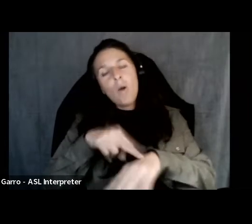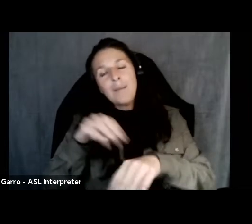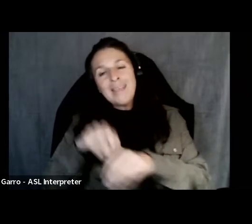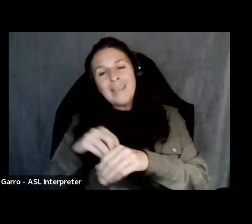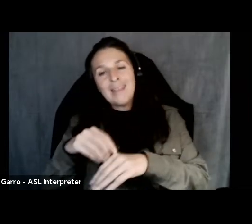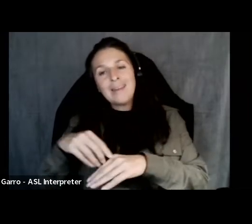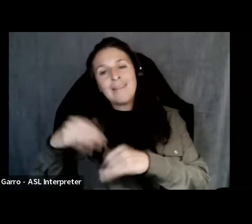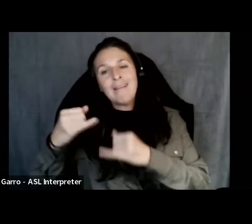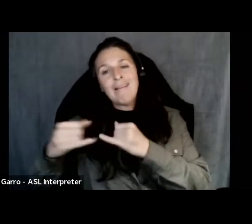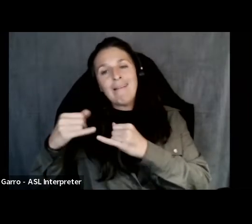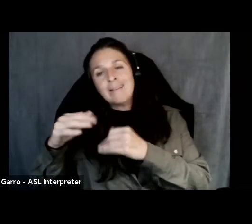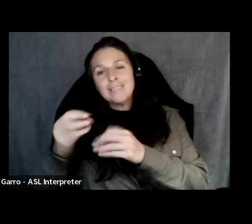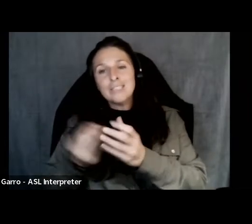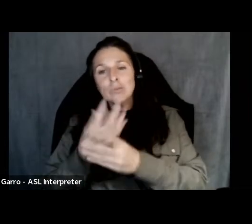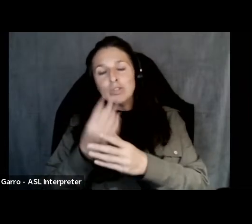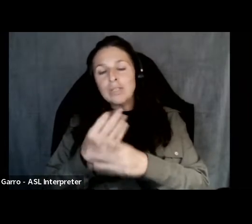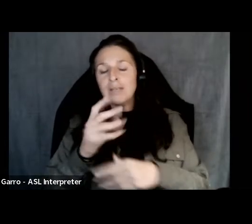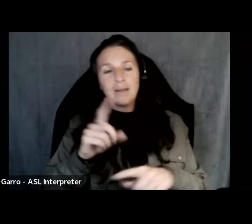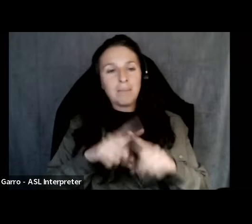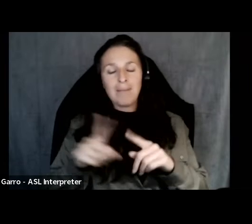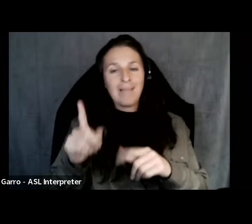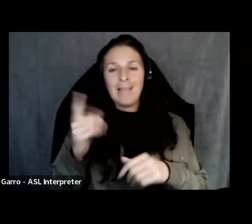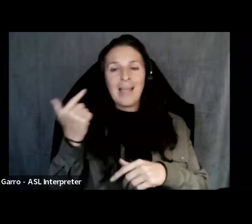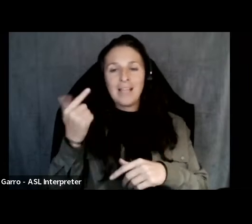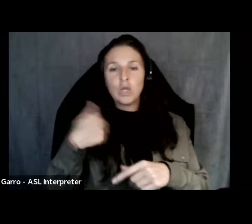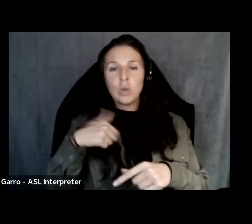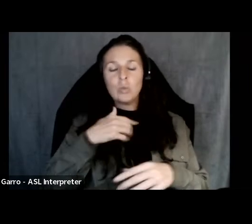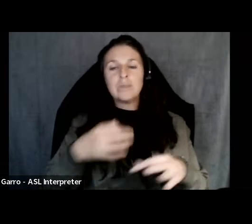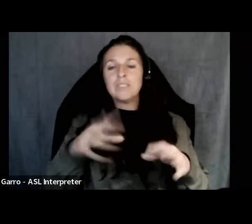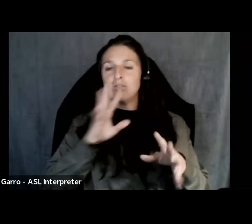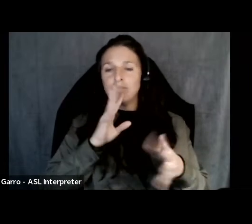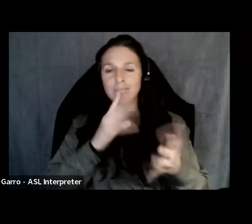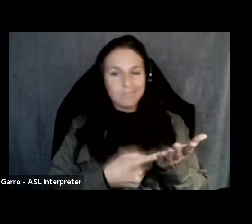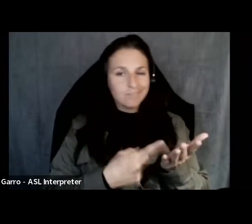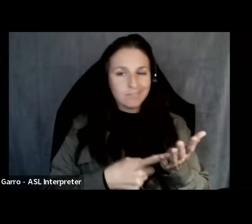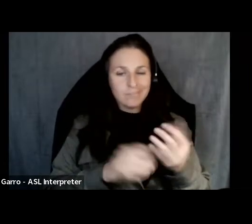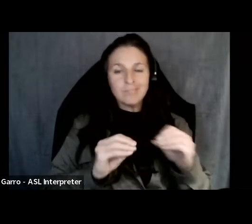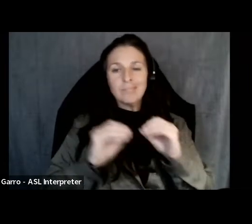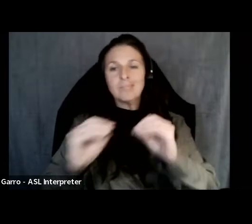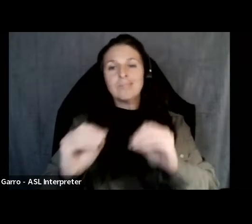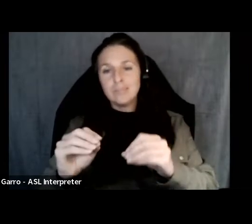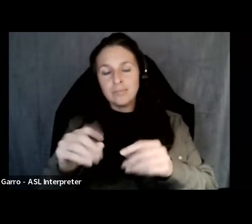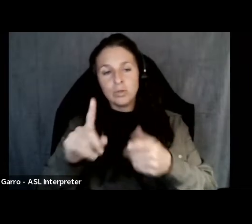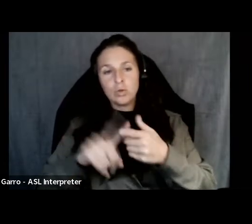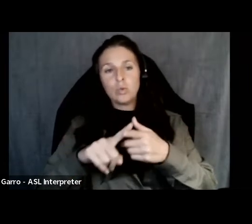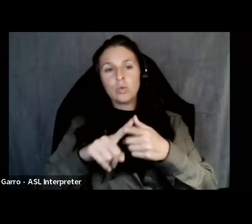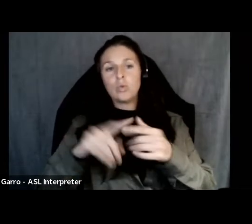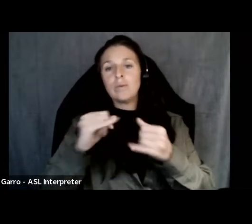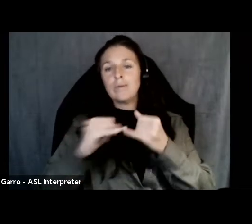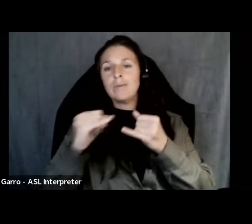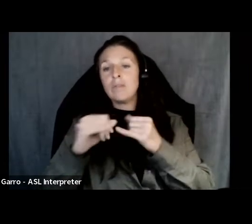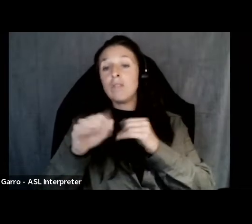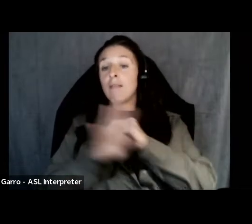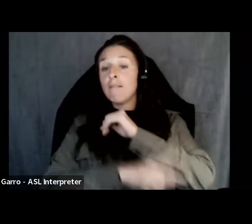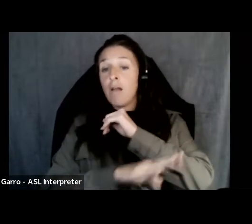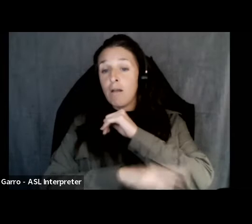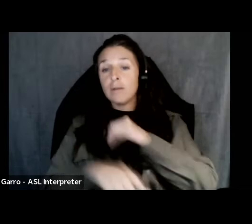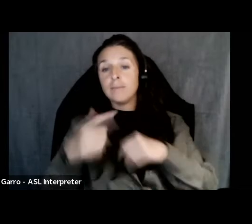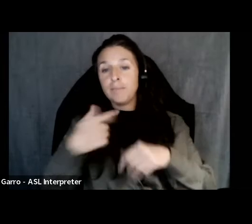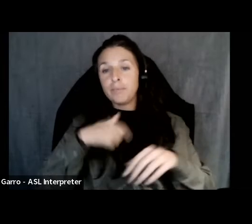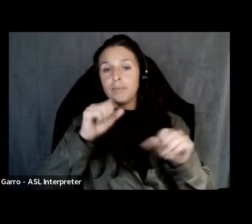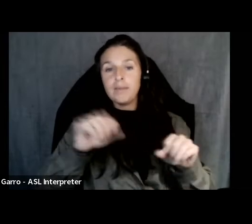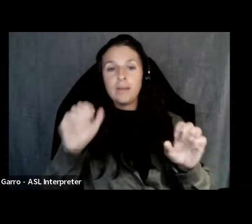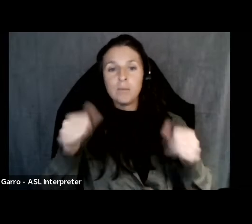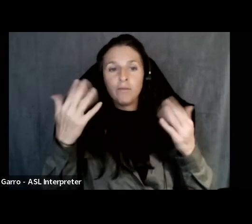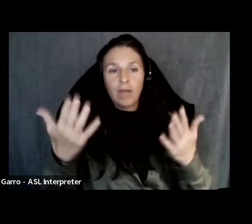year we talked about moving this study session up into the late fall in order to provide the